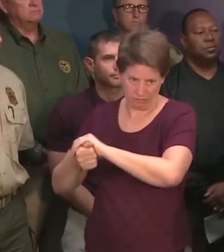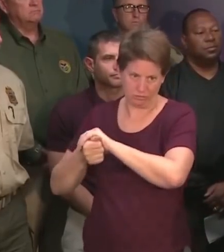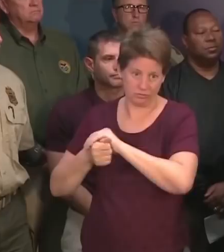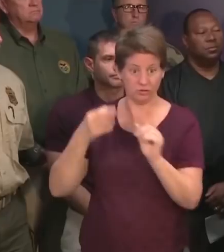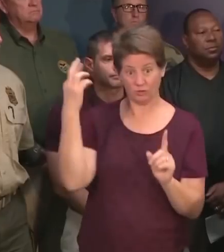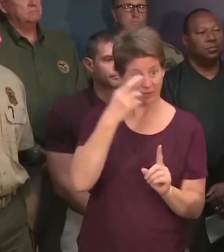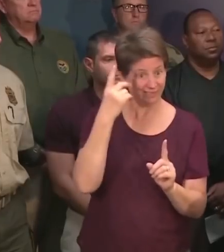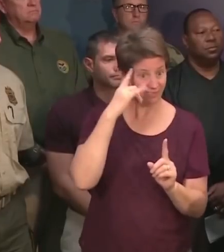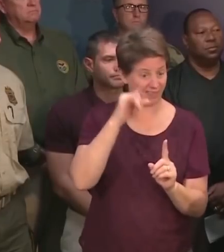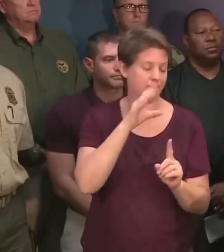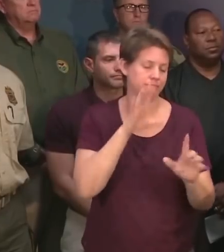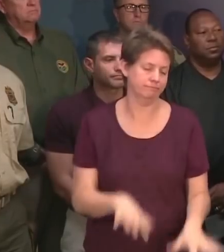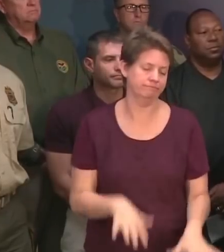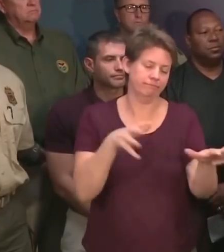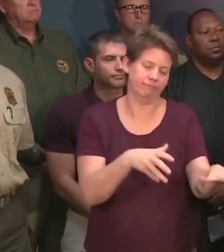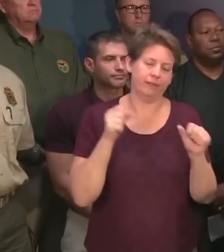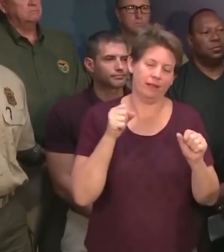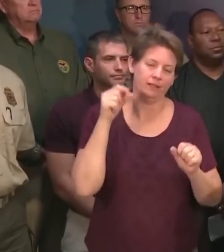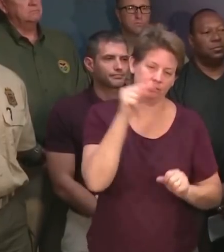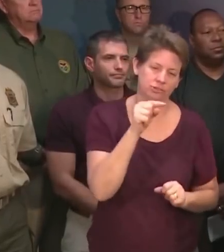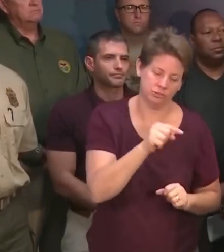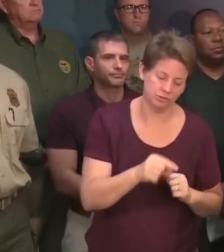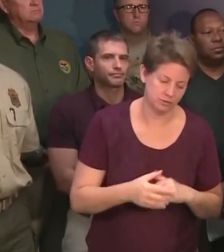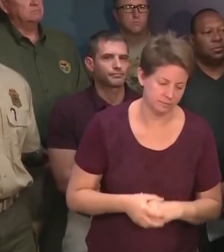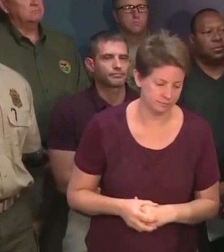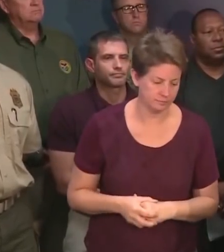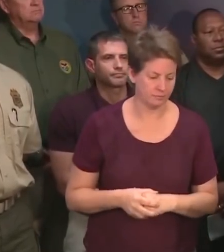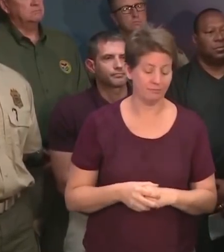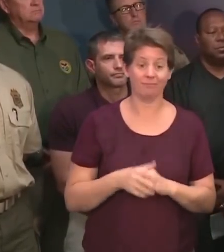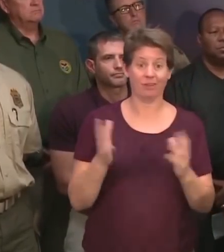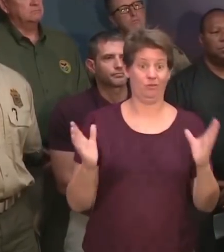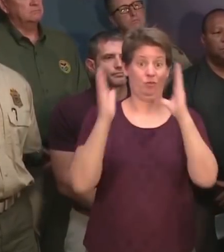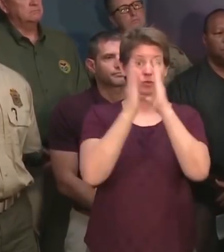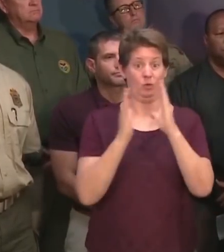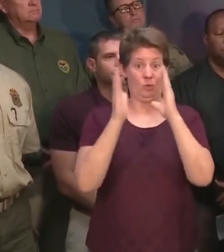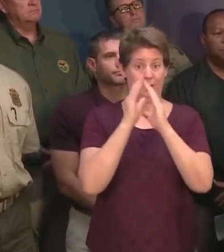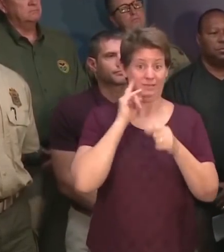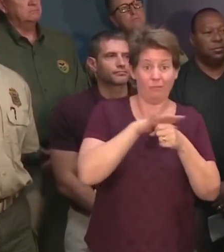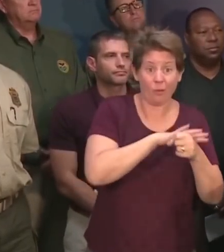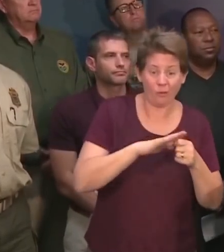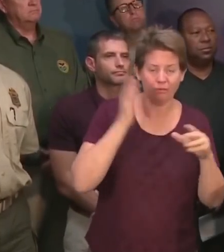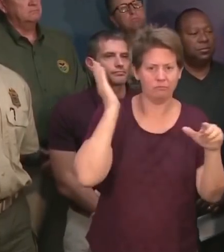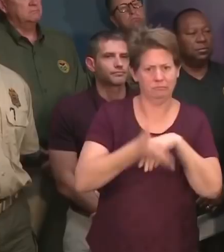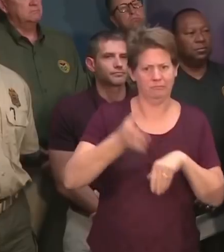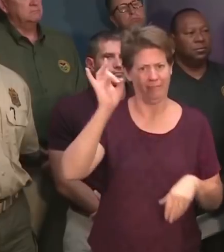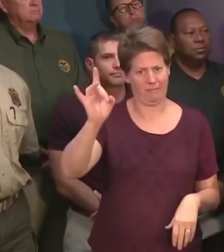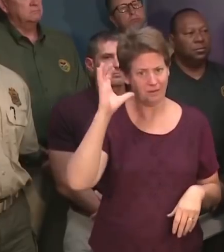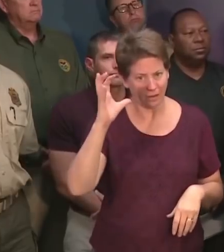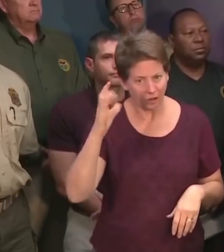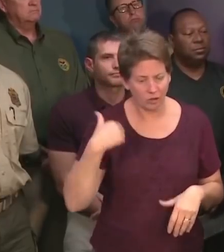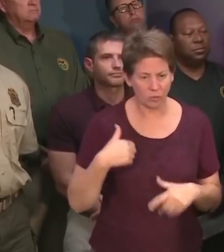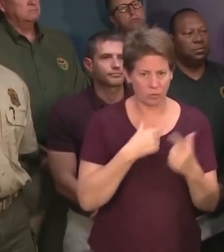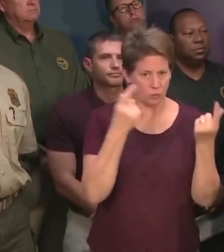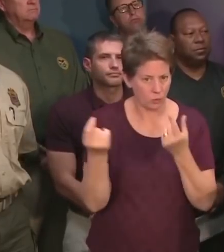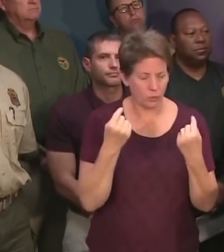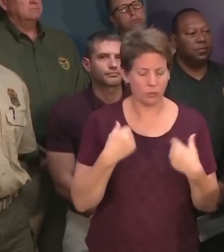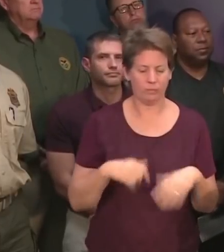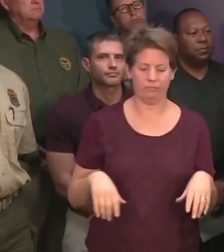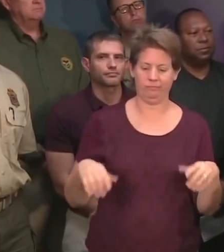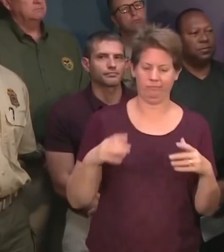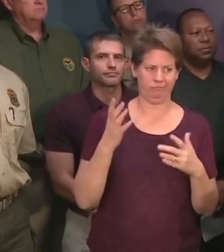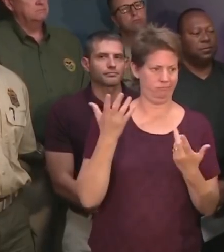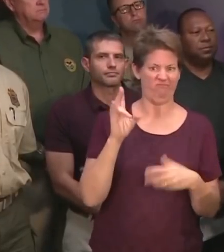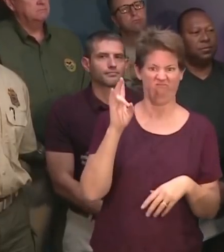flash flooding. We've had over 800 requests from the local authorities that we're acting on. Over